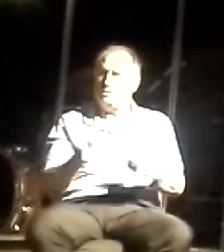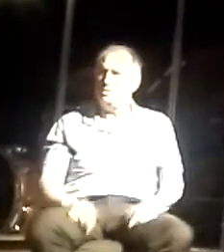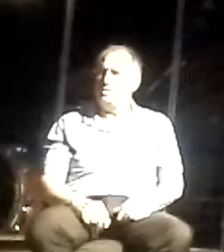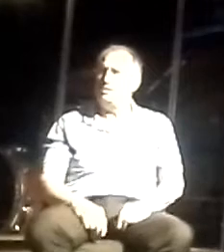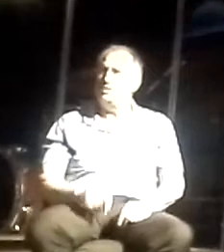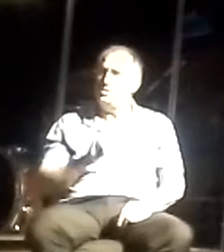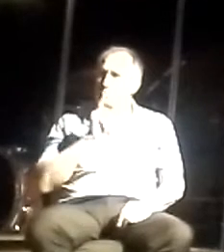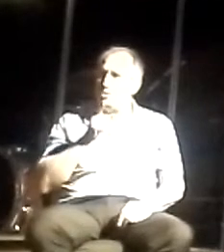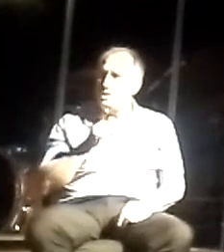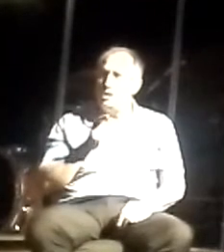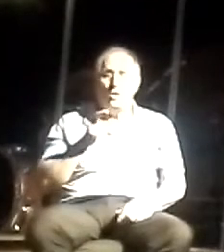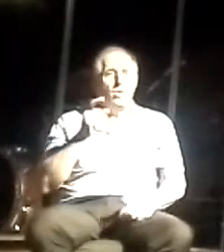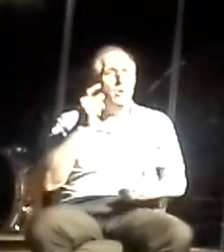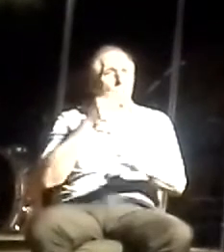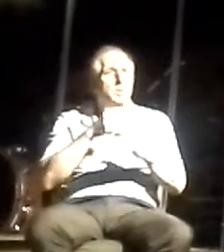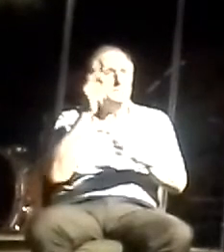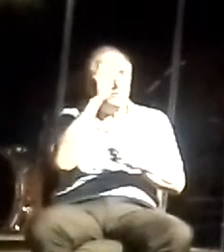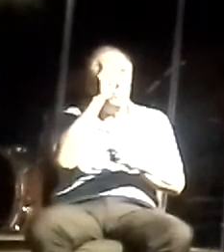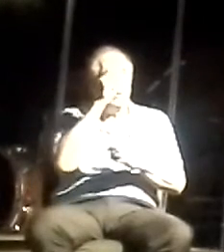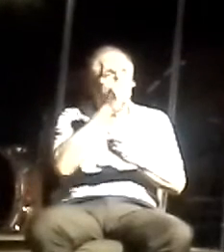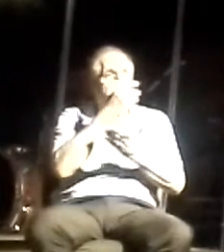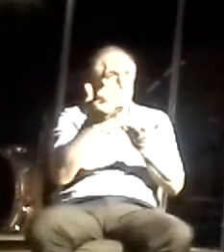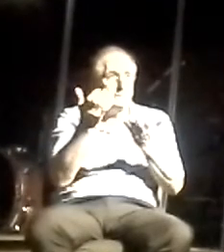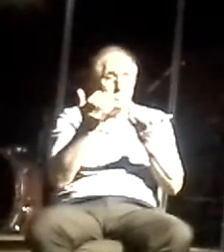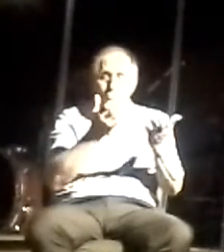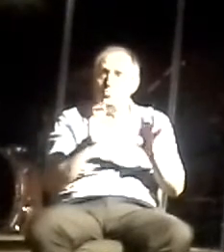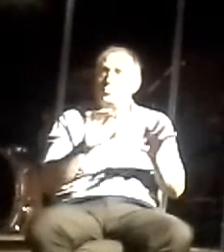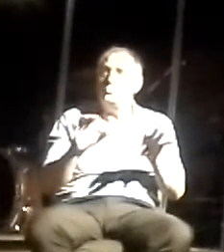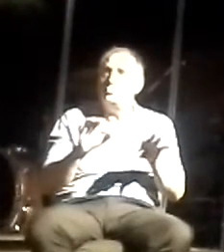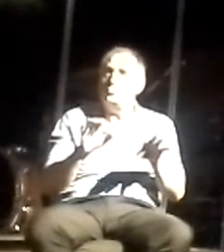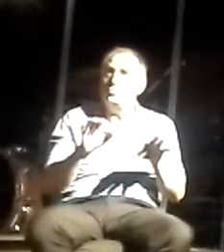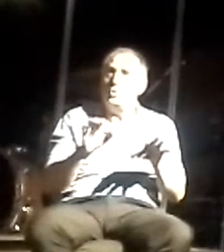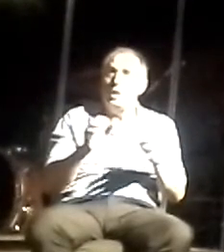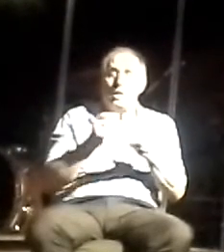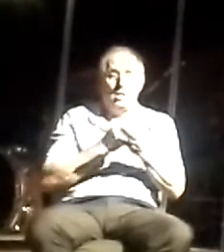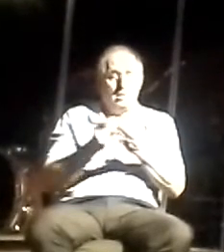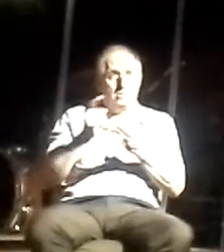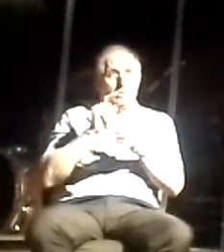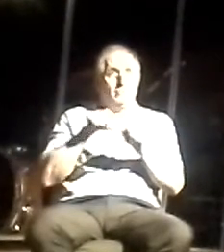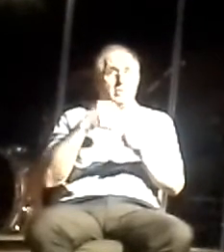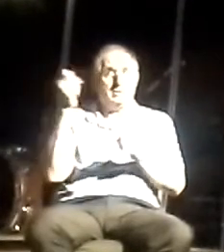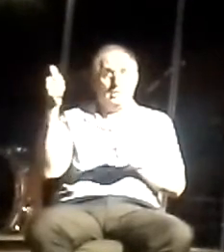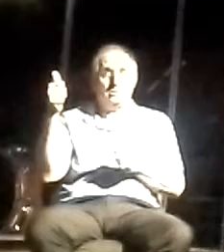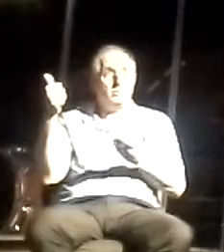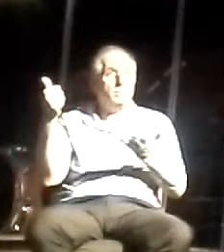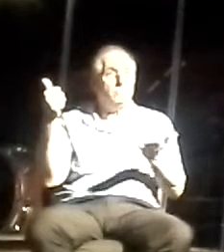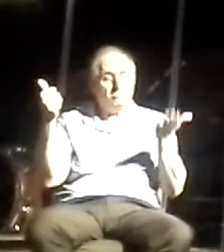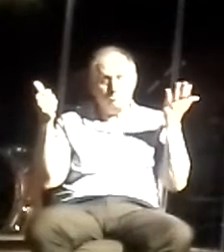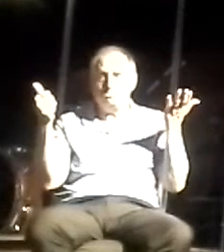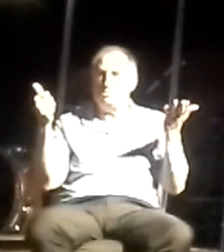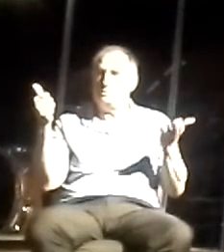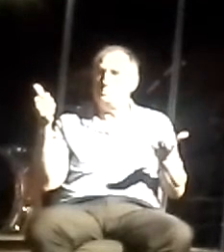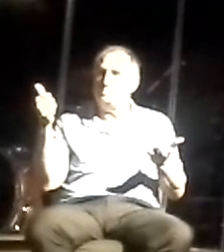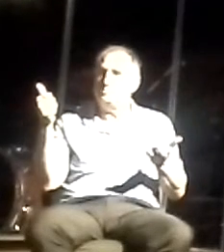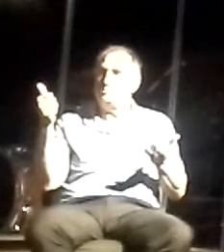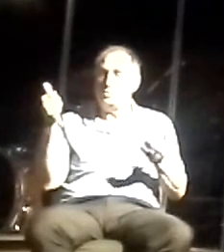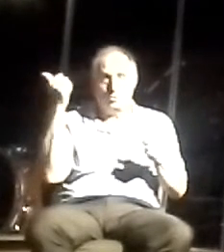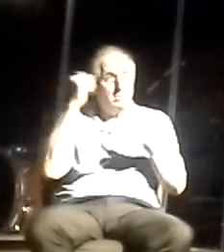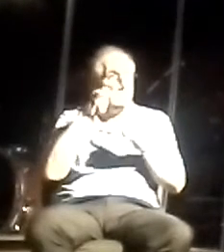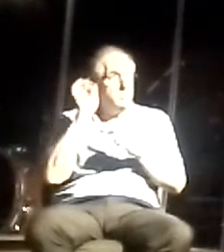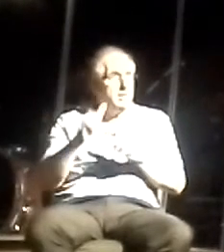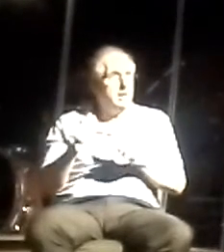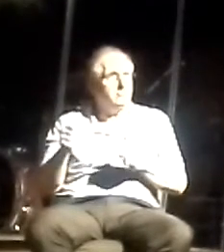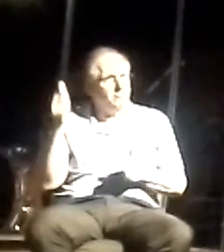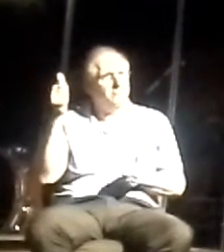Oh my goodness. What's the wise thing to do? Last week, and every time I did this, we said... Come on. So you remember that.